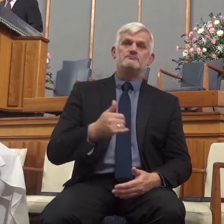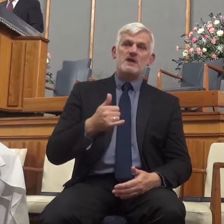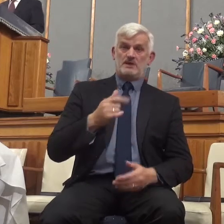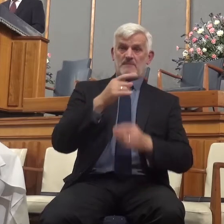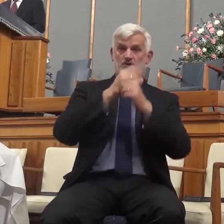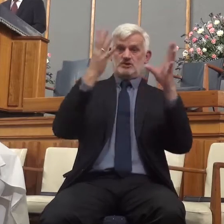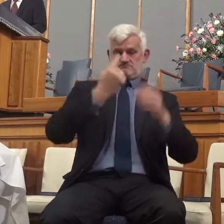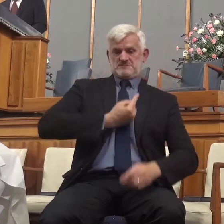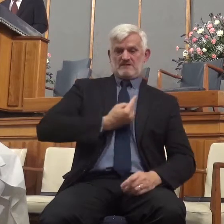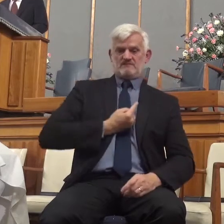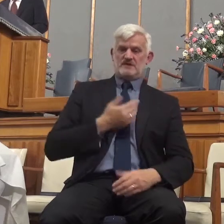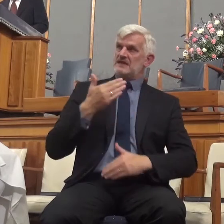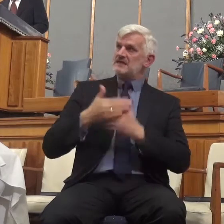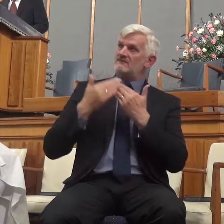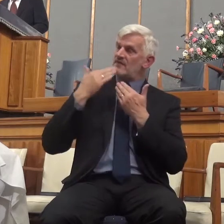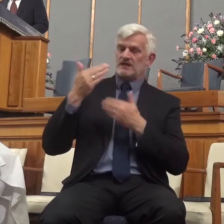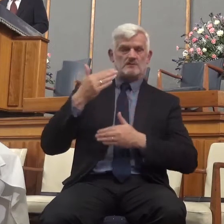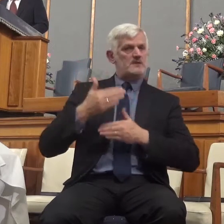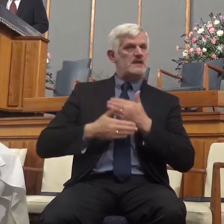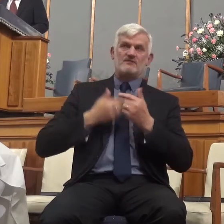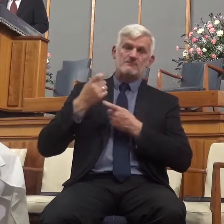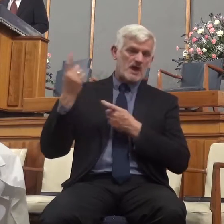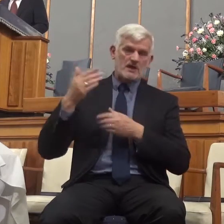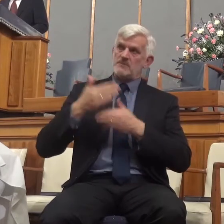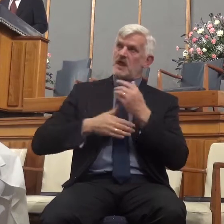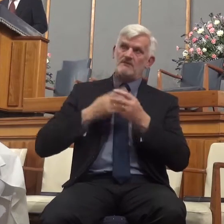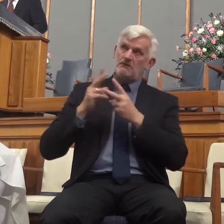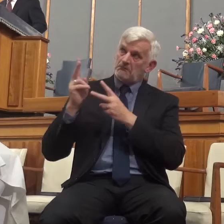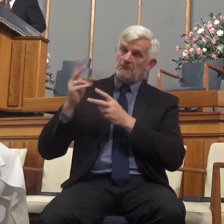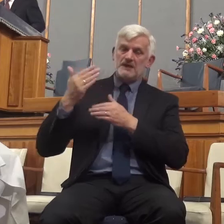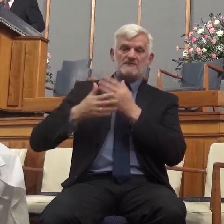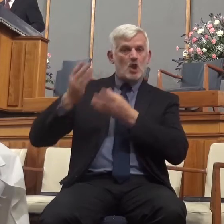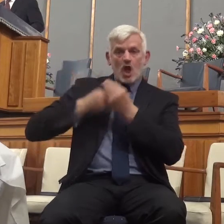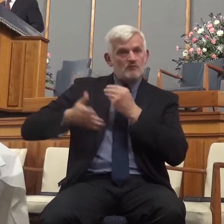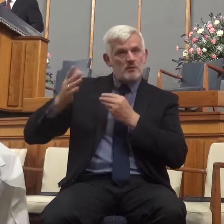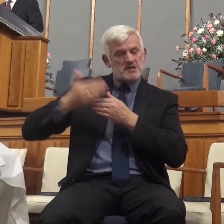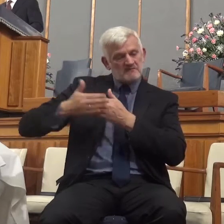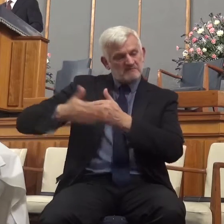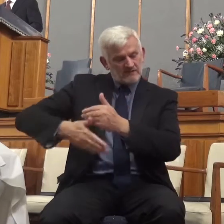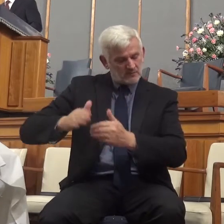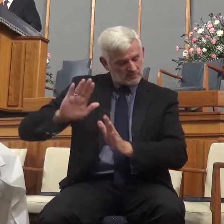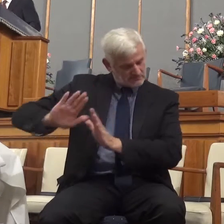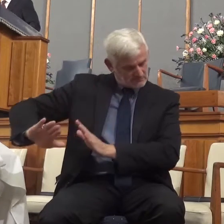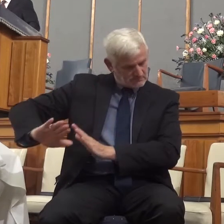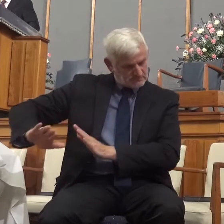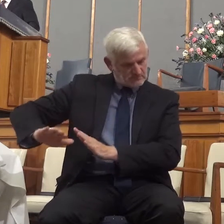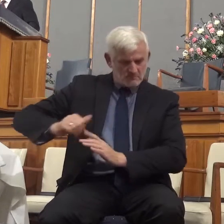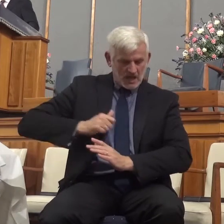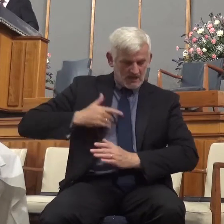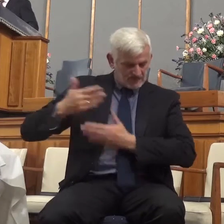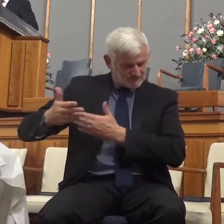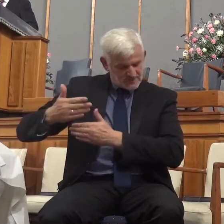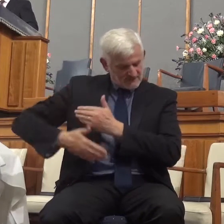and never praise him, never thank him, never look to him, never learn of him, never yield to him